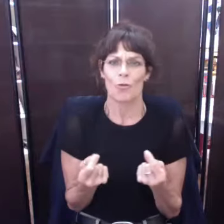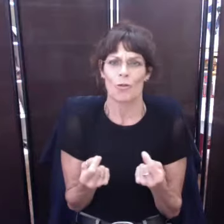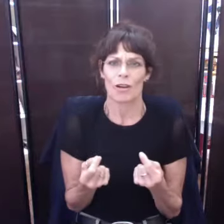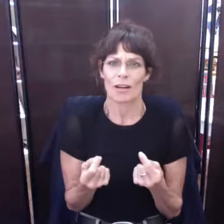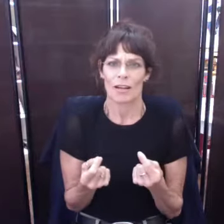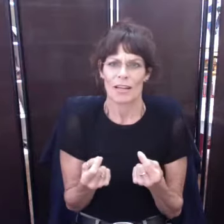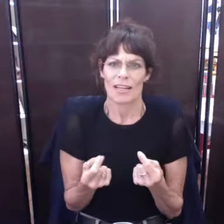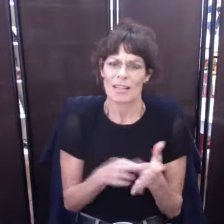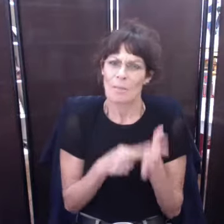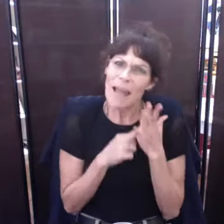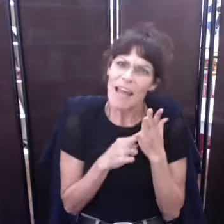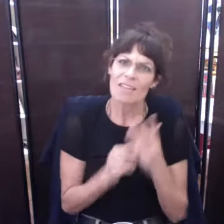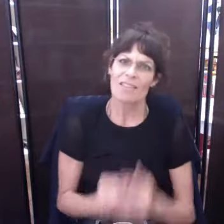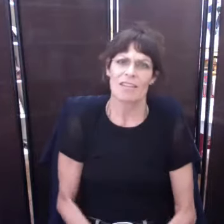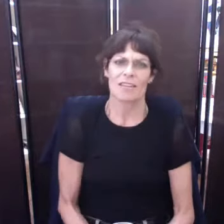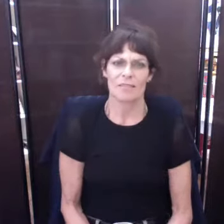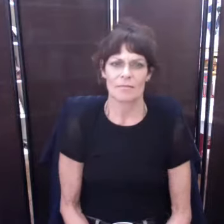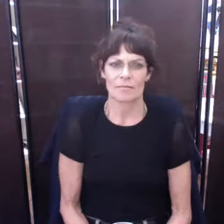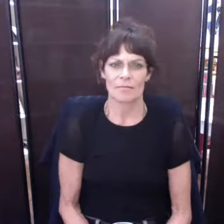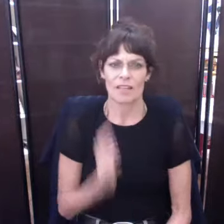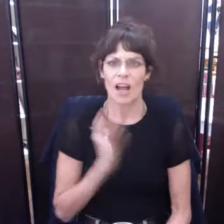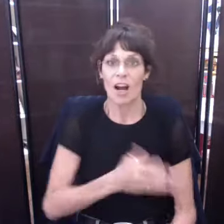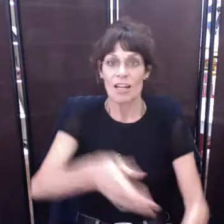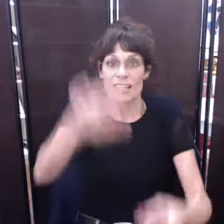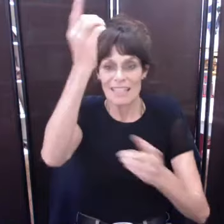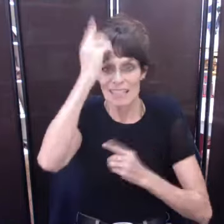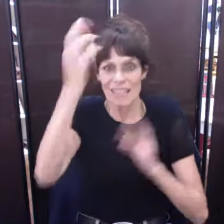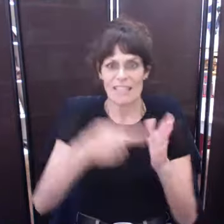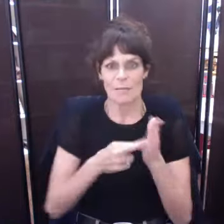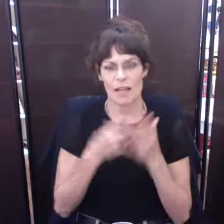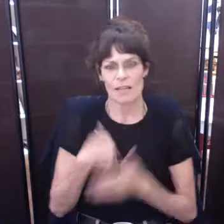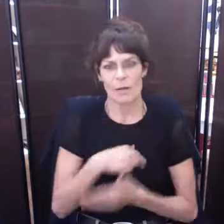it. Our disease demands that we pay attention to it.